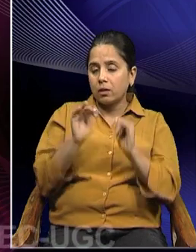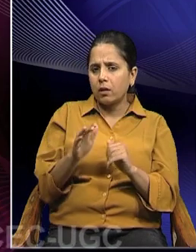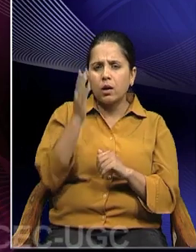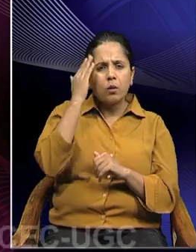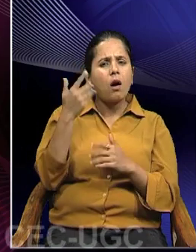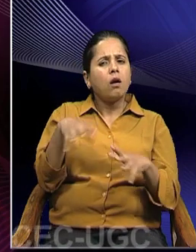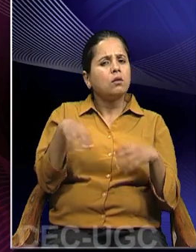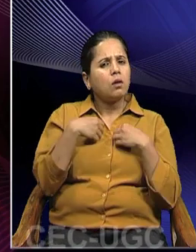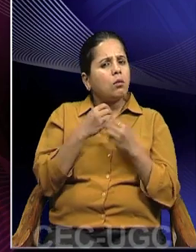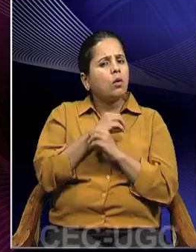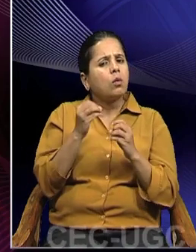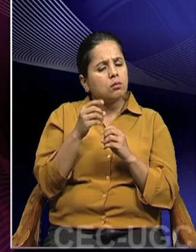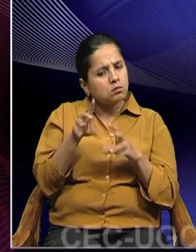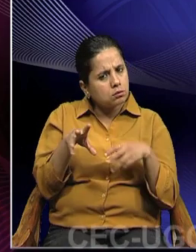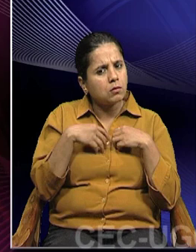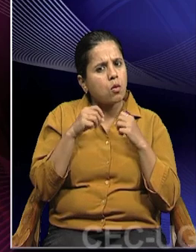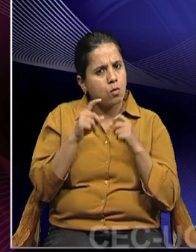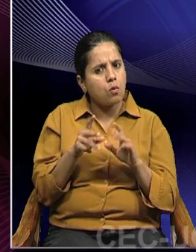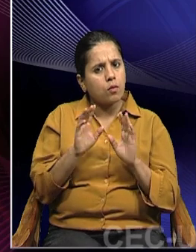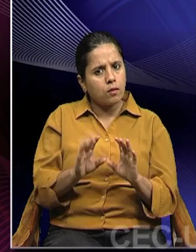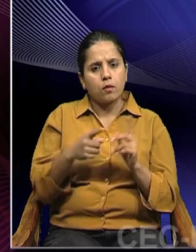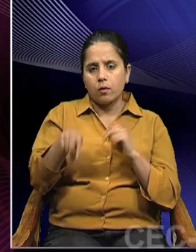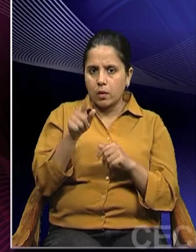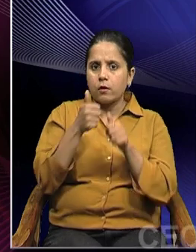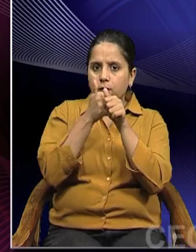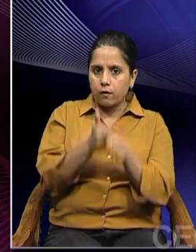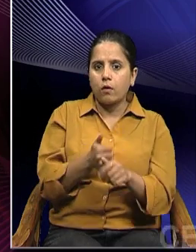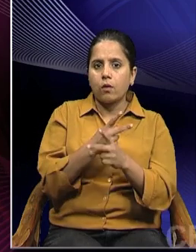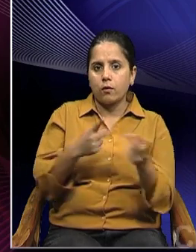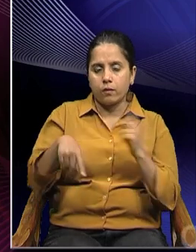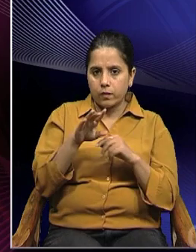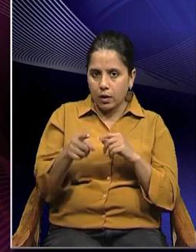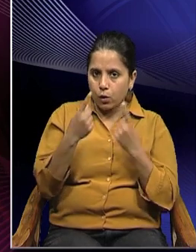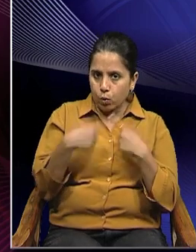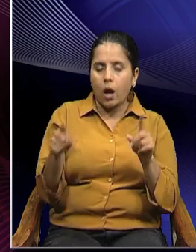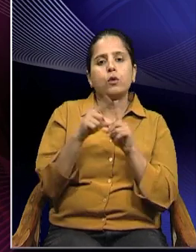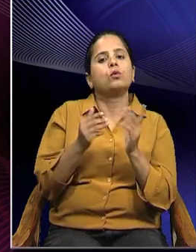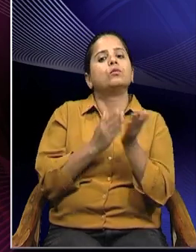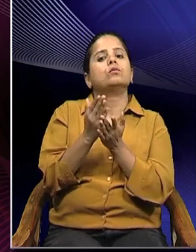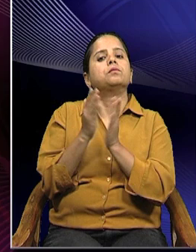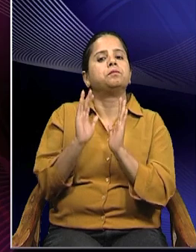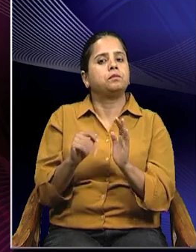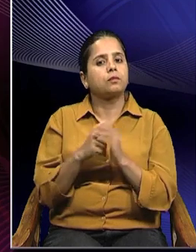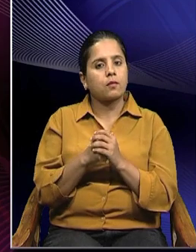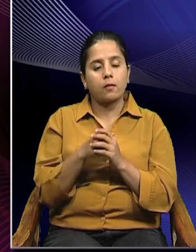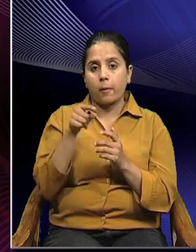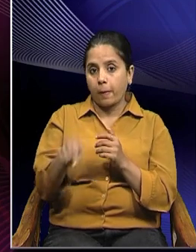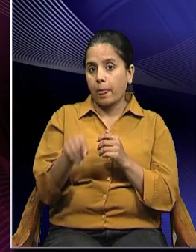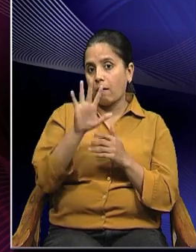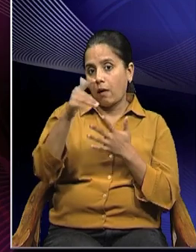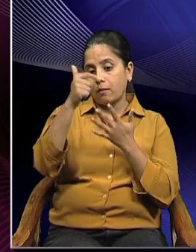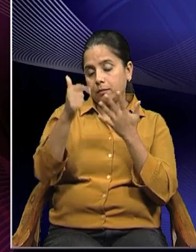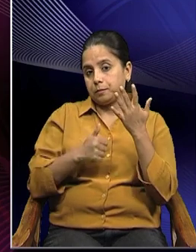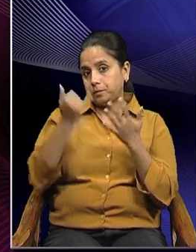we accept it? Why don't we adopt it? And then we should follow the path of right conduct. So these 5